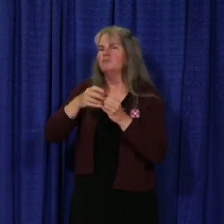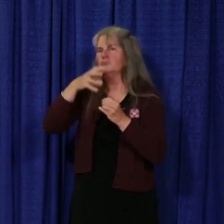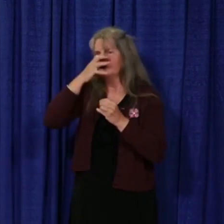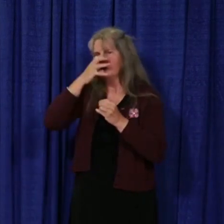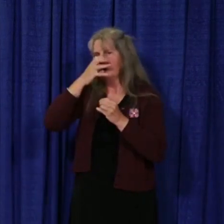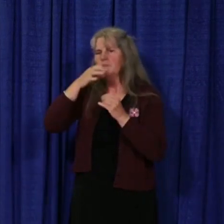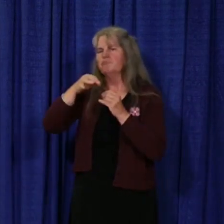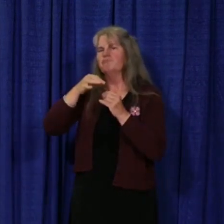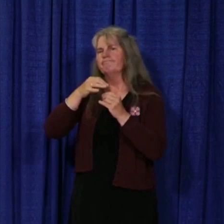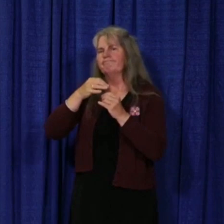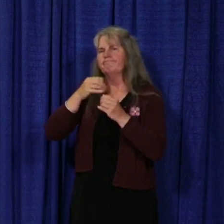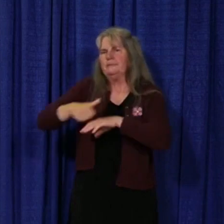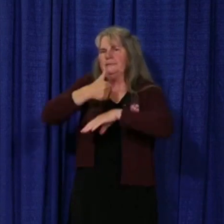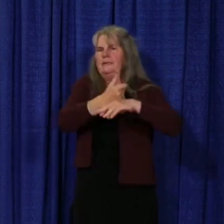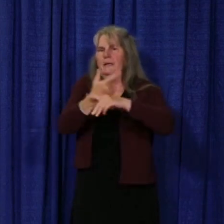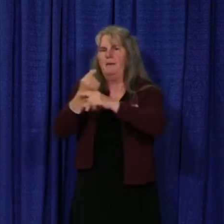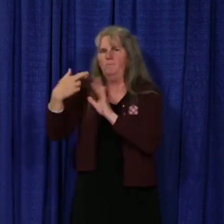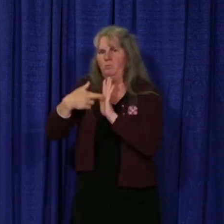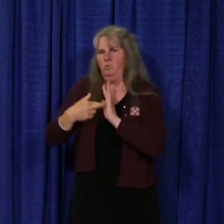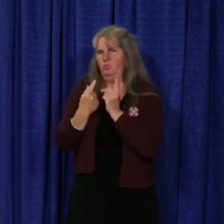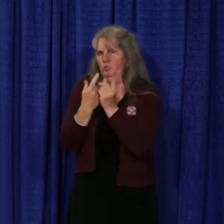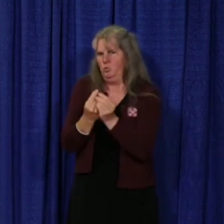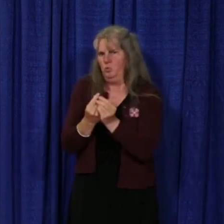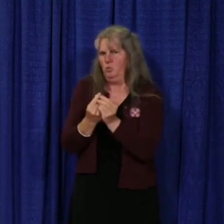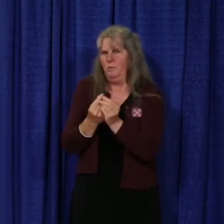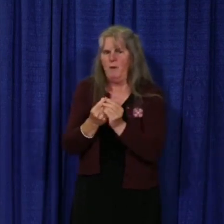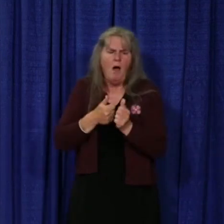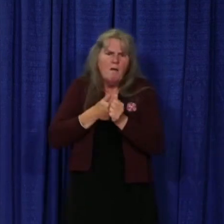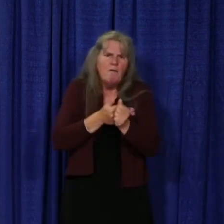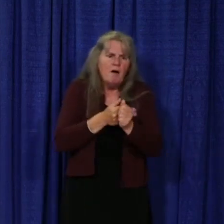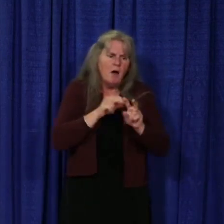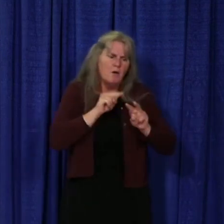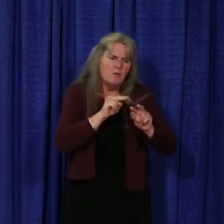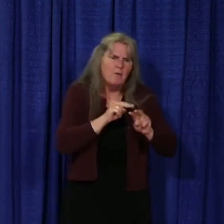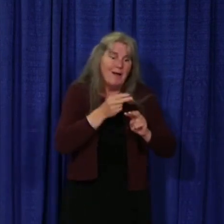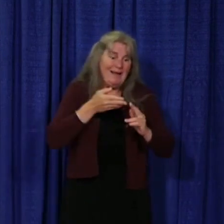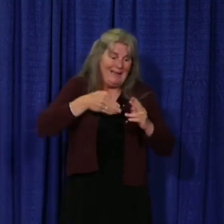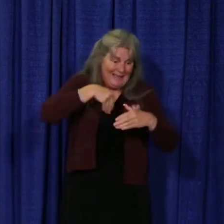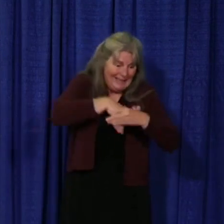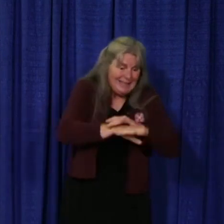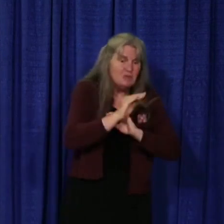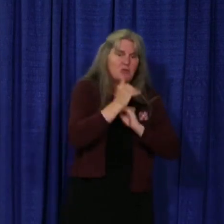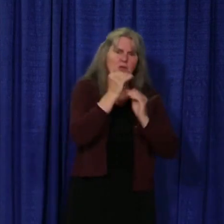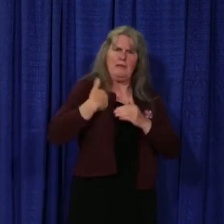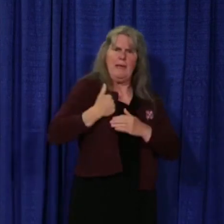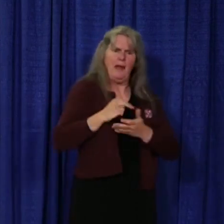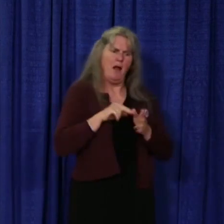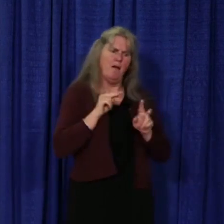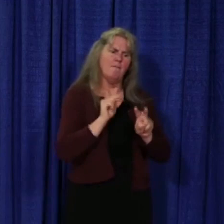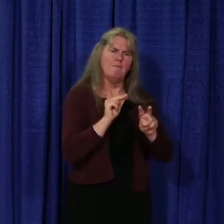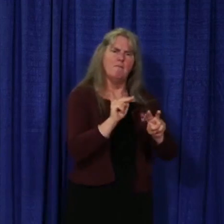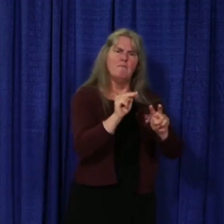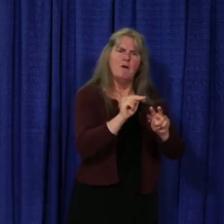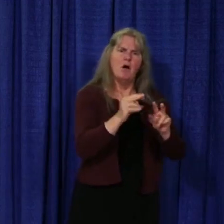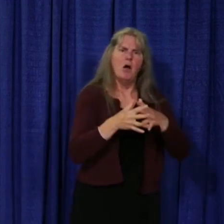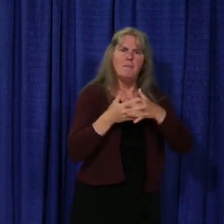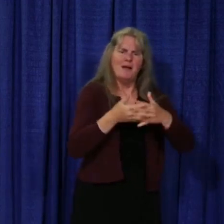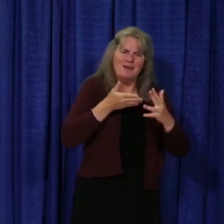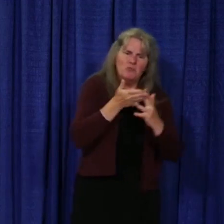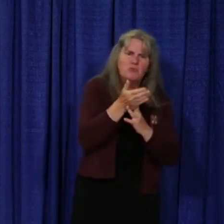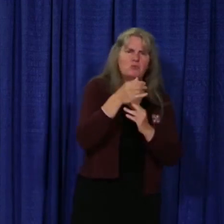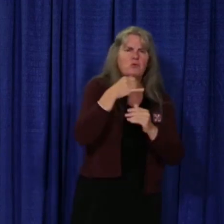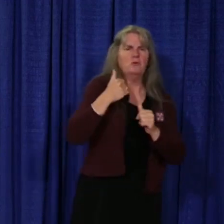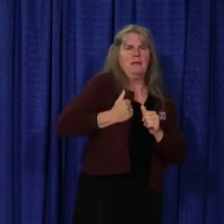travelers entering into Canada. And I want to thank Minister Stryker and his team and Community Services for the